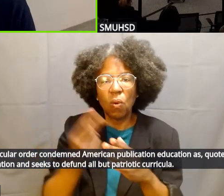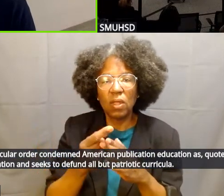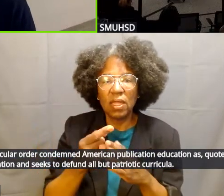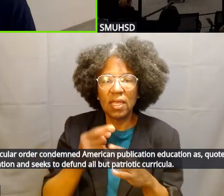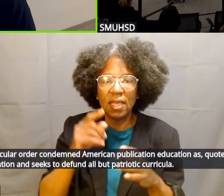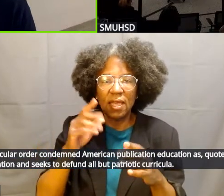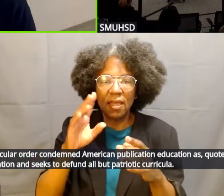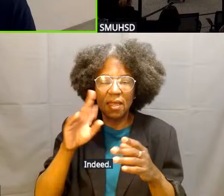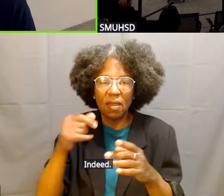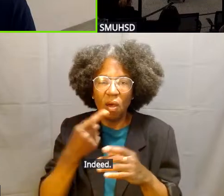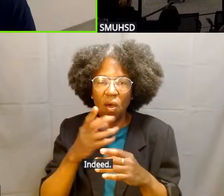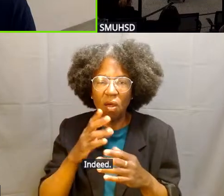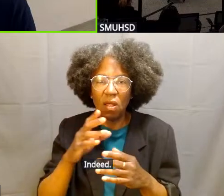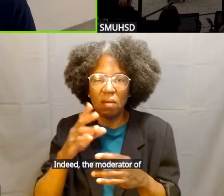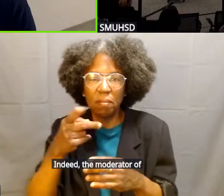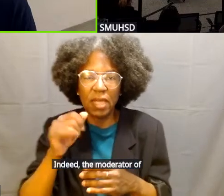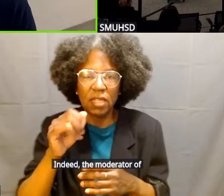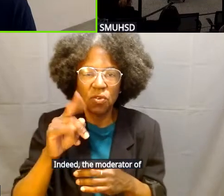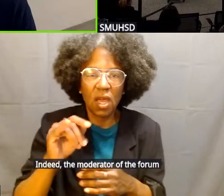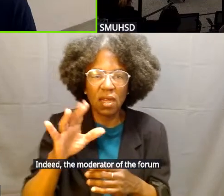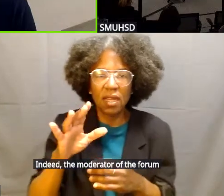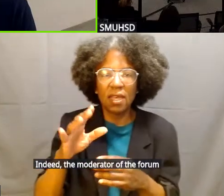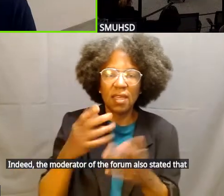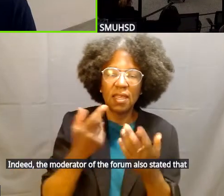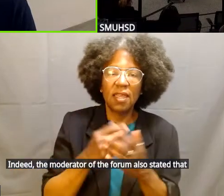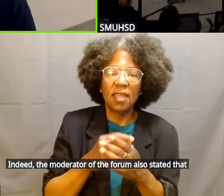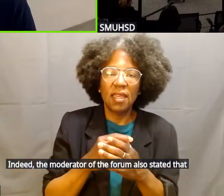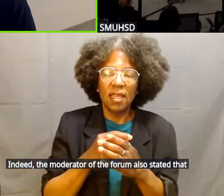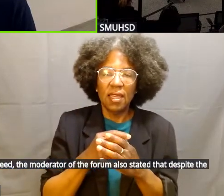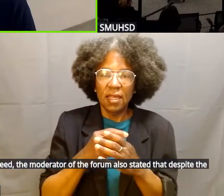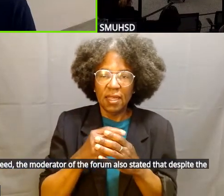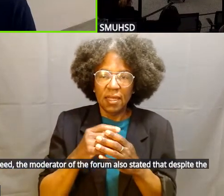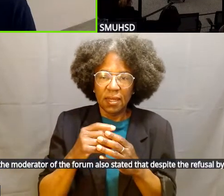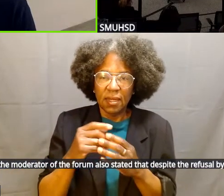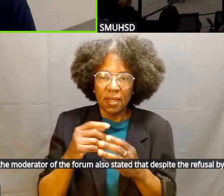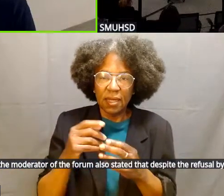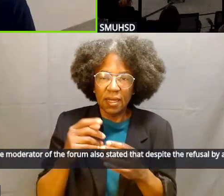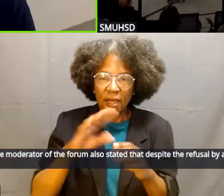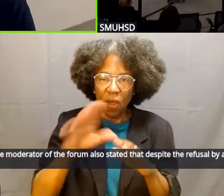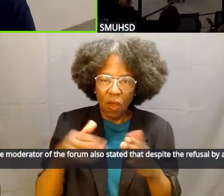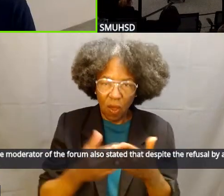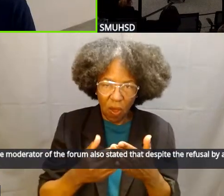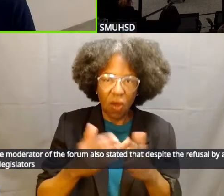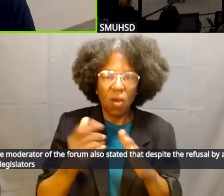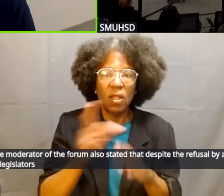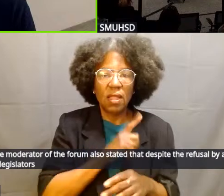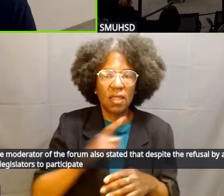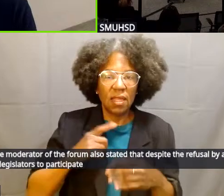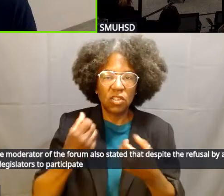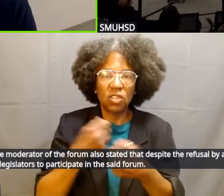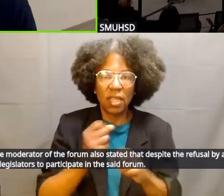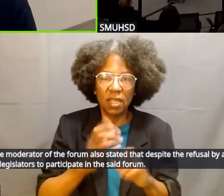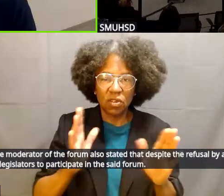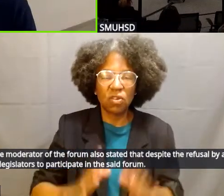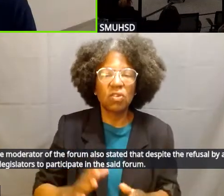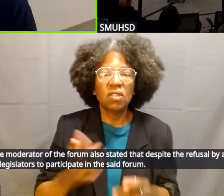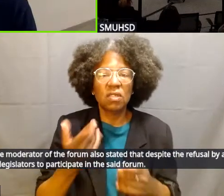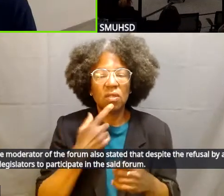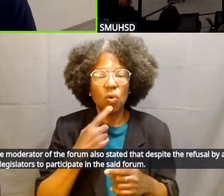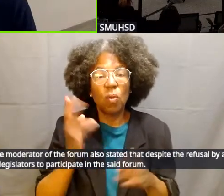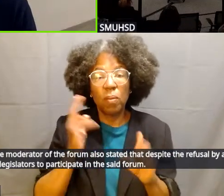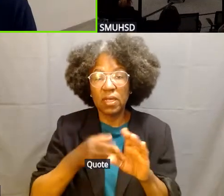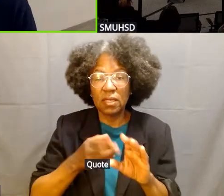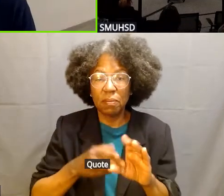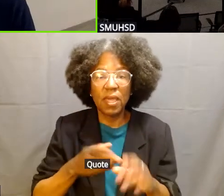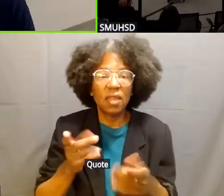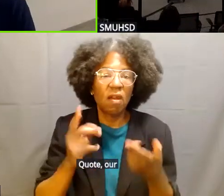Indeed, the moderator of the forum also stated that despite the refusal by all California legislators to participate in the said forum, quote, our